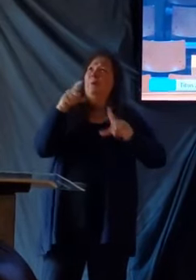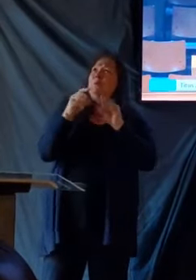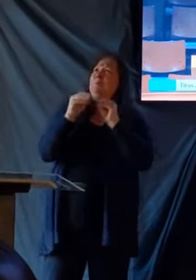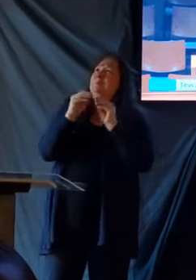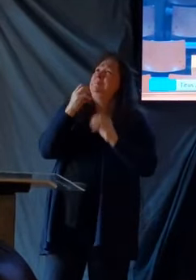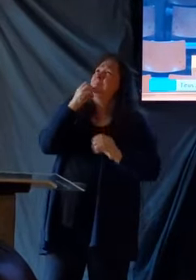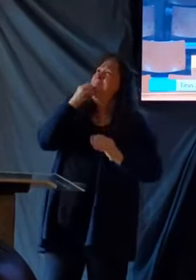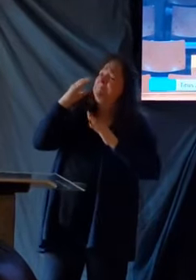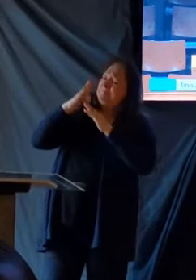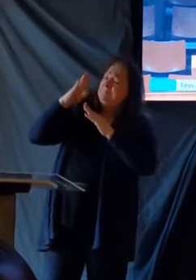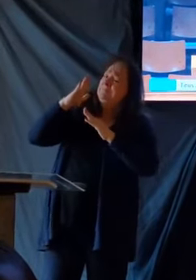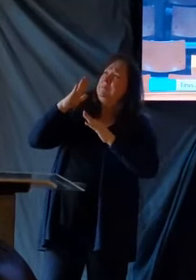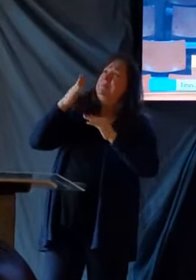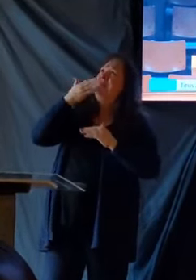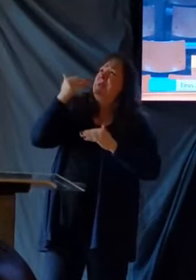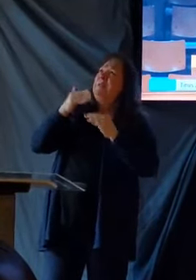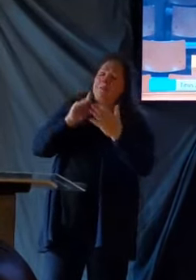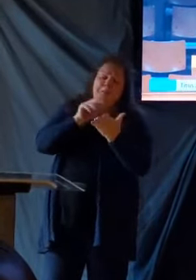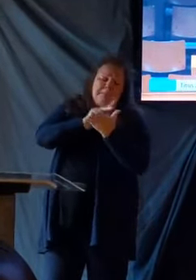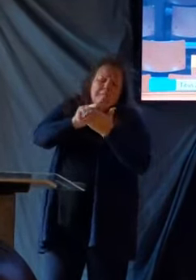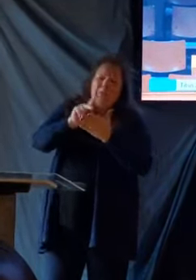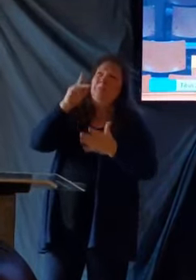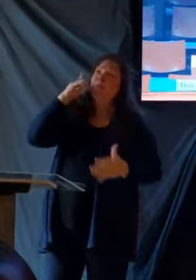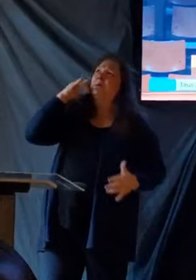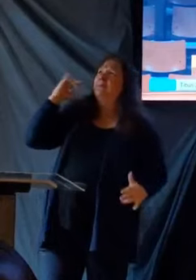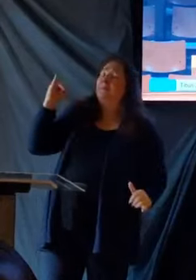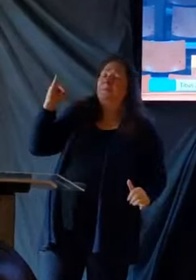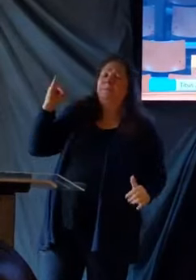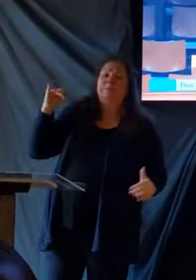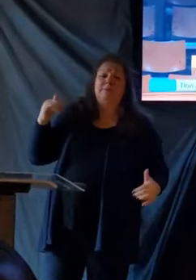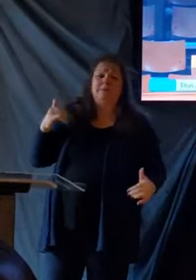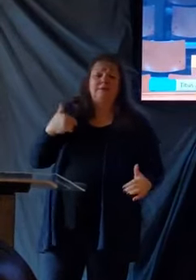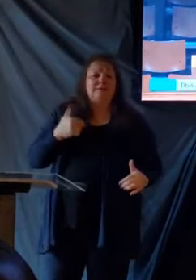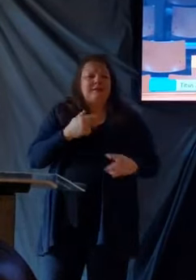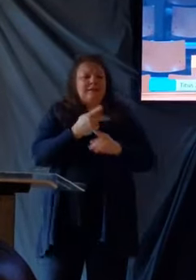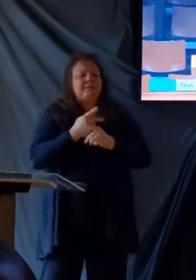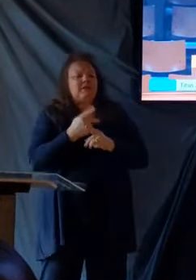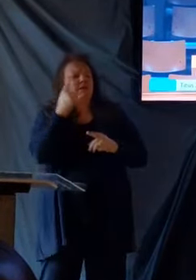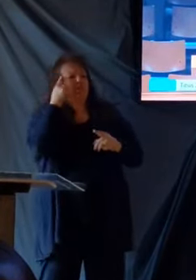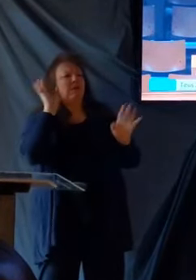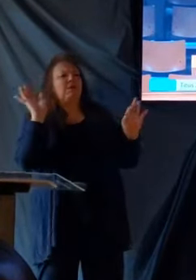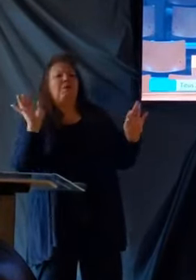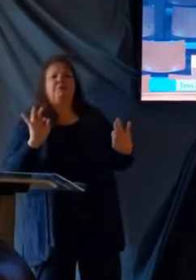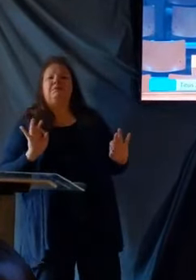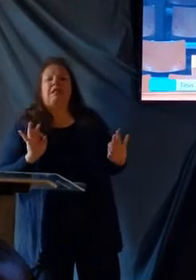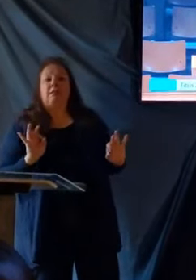to me than fine gold. We have to be careful that we don't hold it lightly.